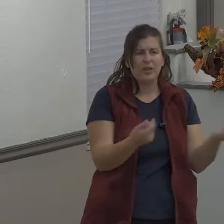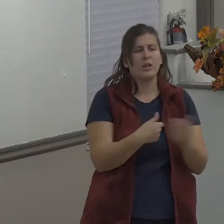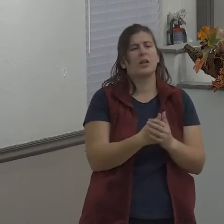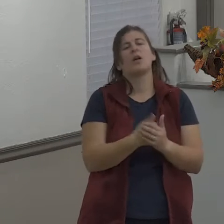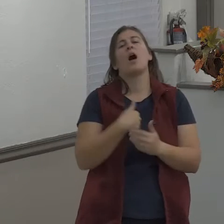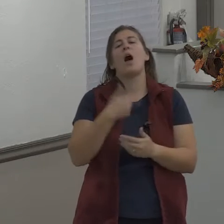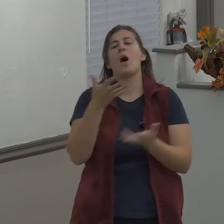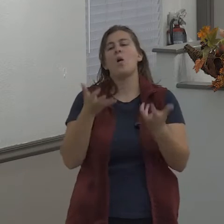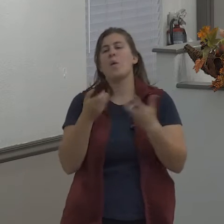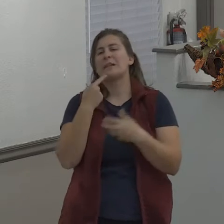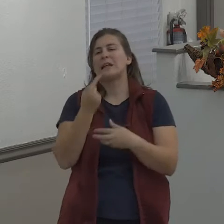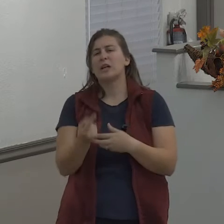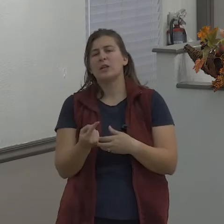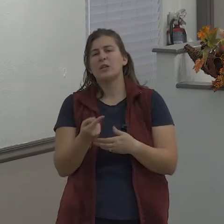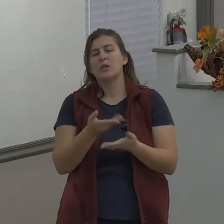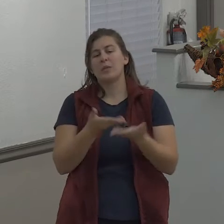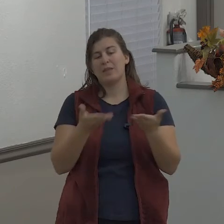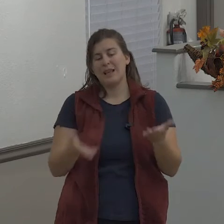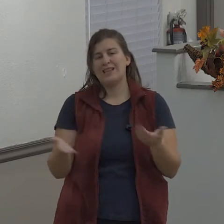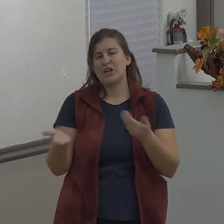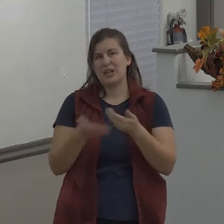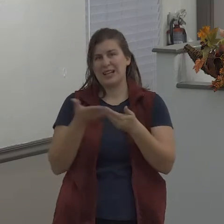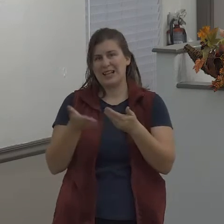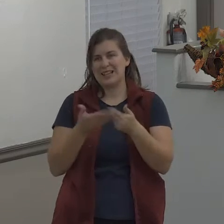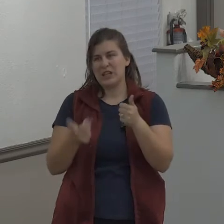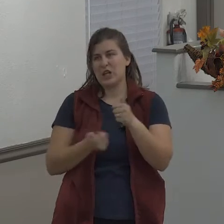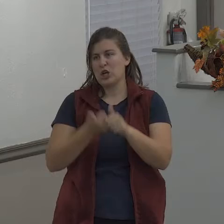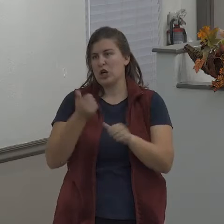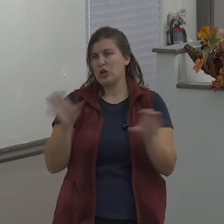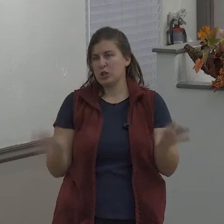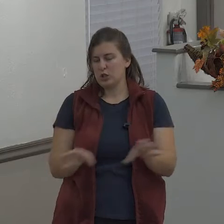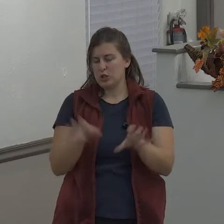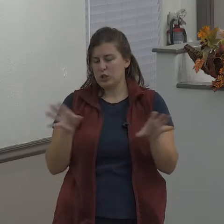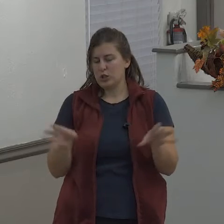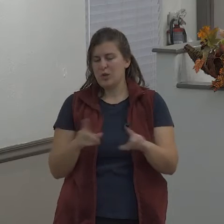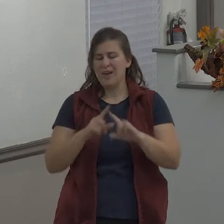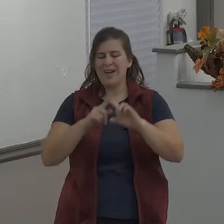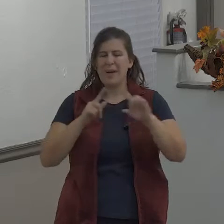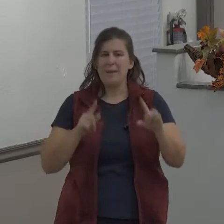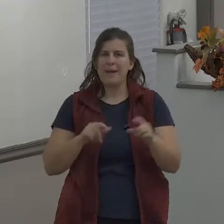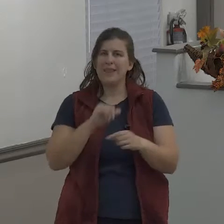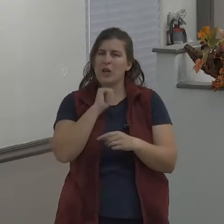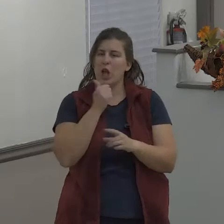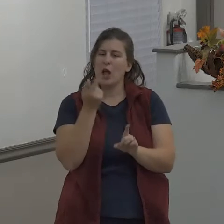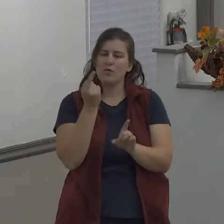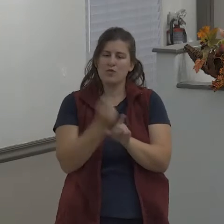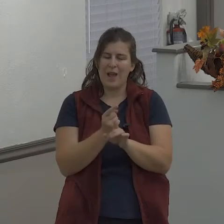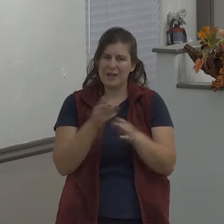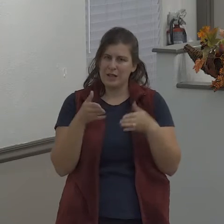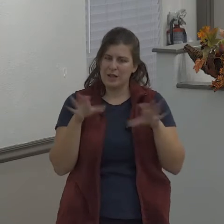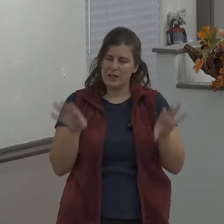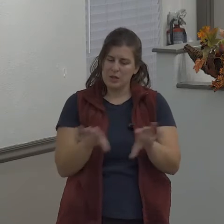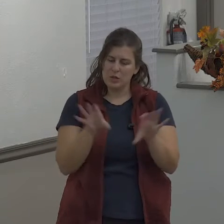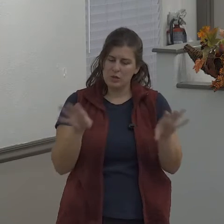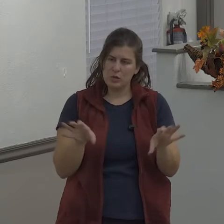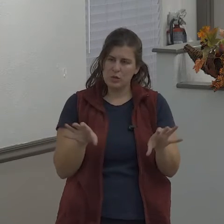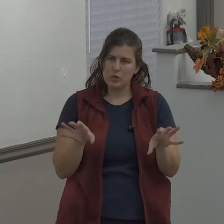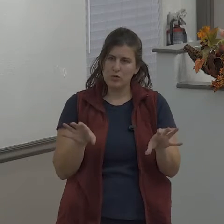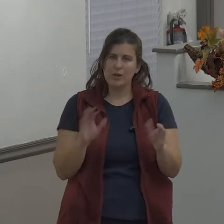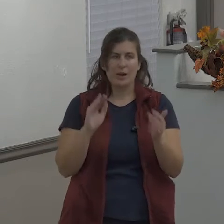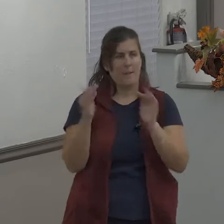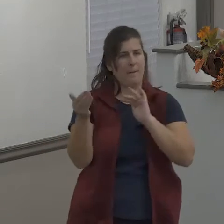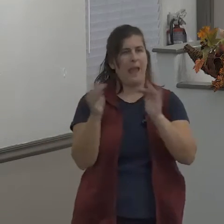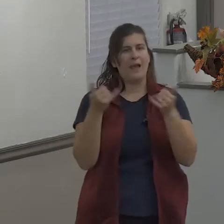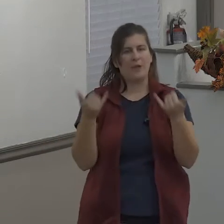So I want to mention some things that are easier to do, but are not the right thing to do in light of